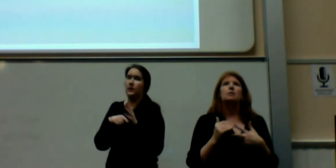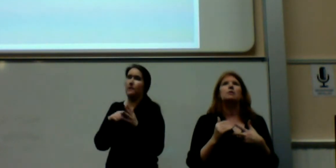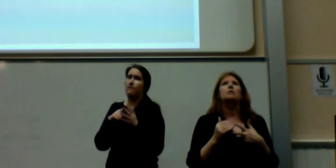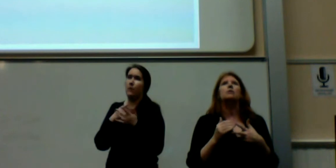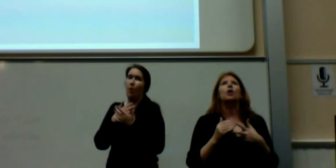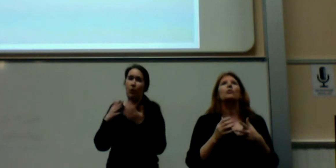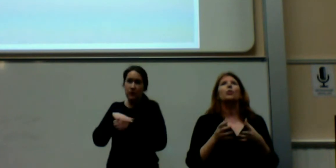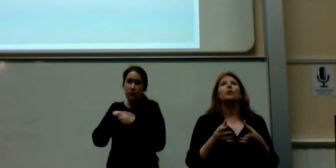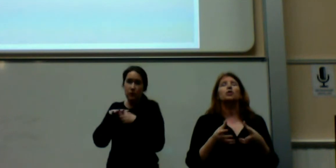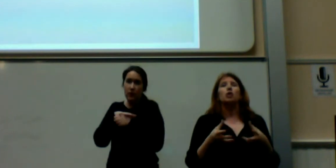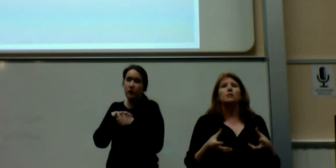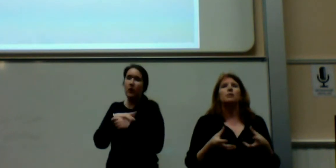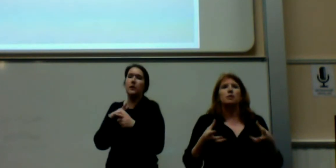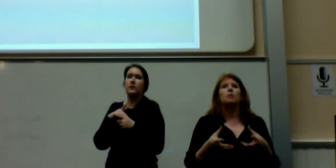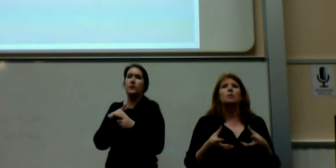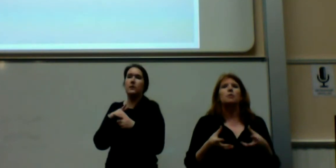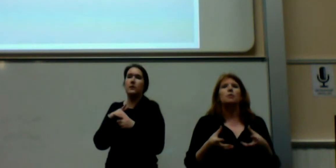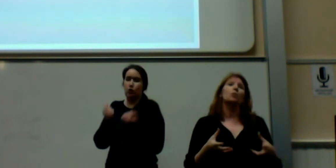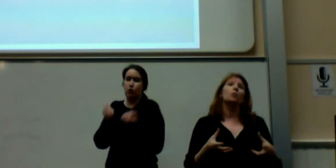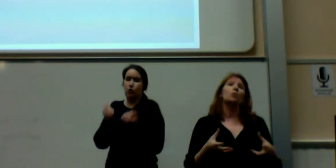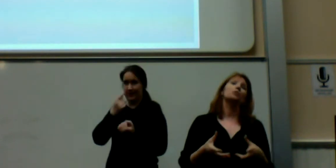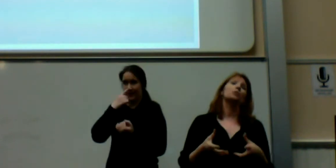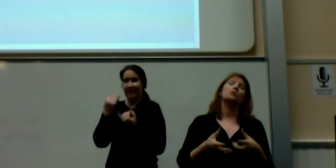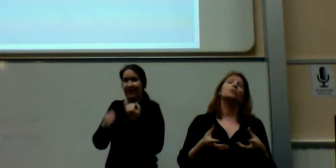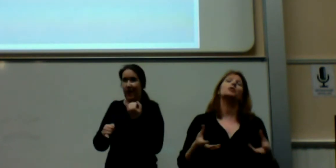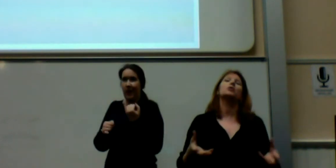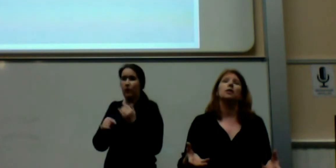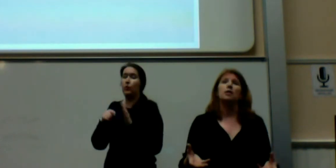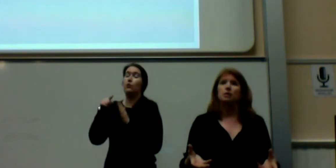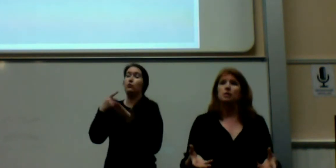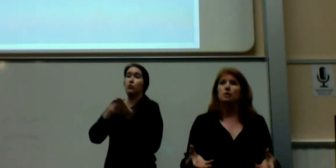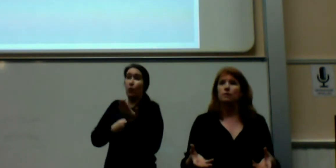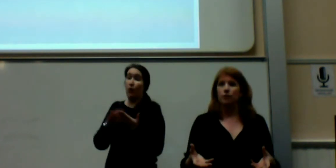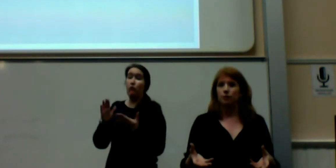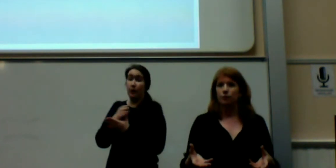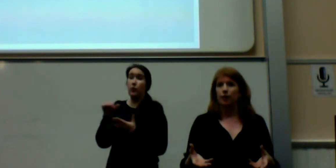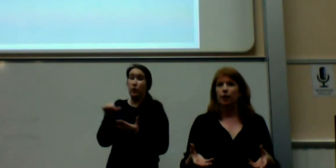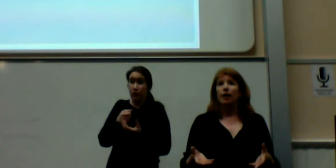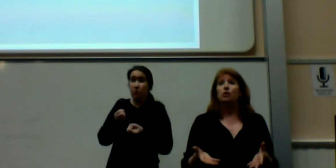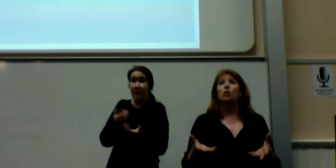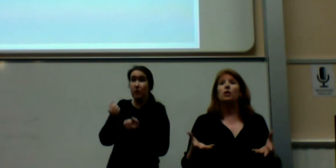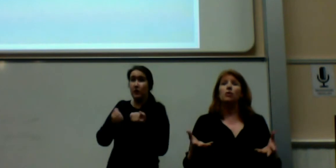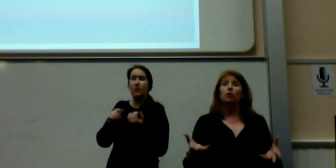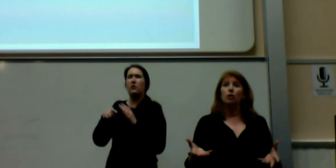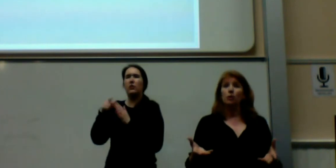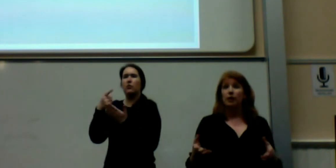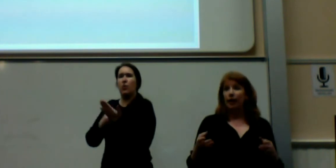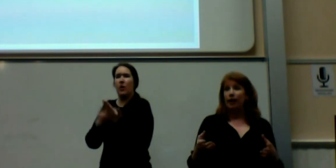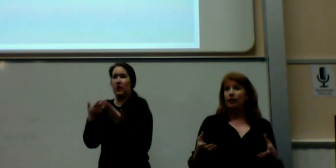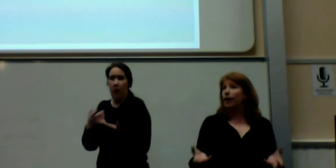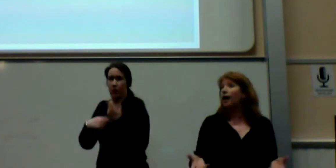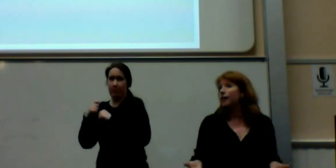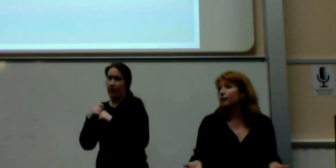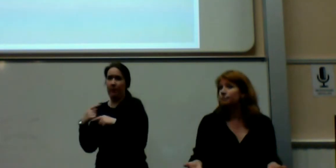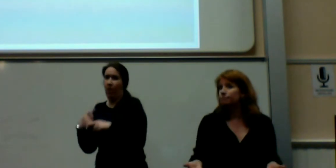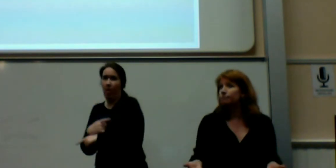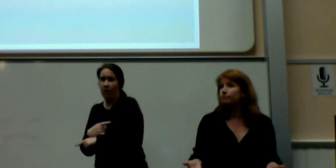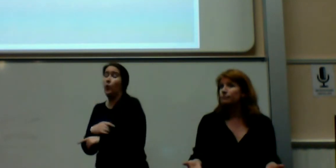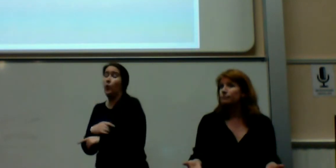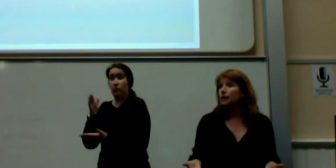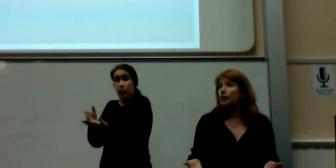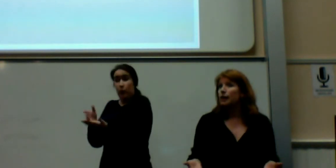many instances, for justice to be done the way the rule was originally conceived of. And so even though he had